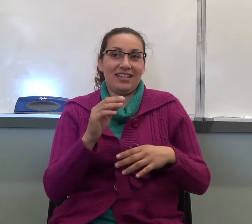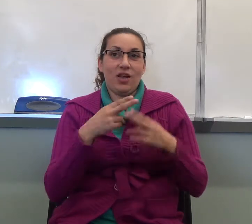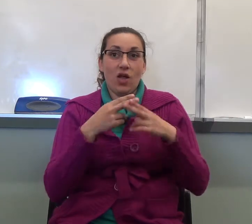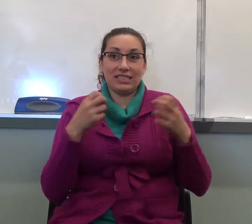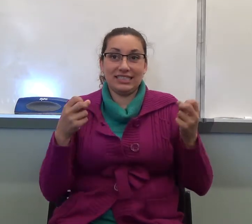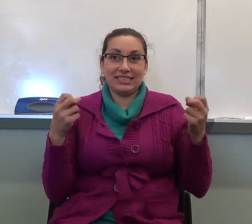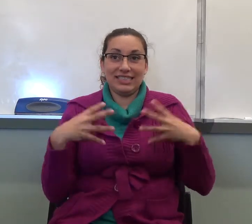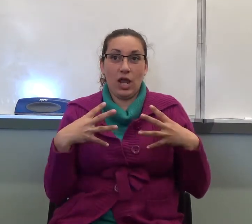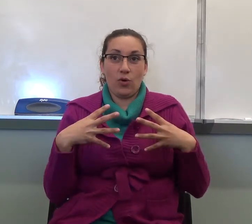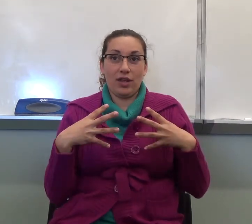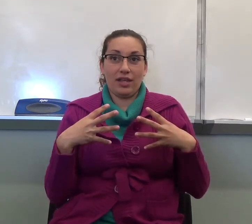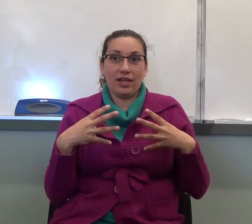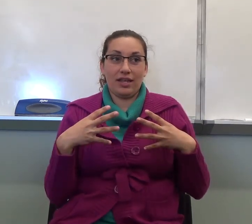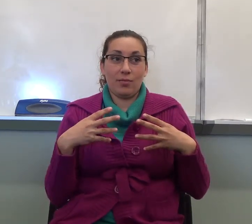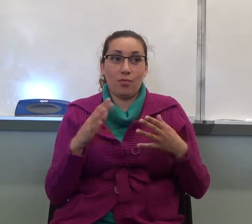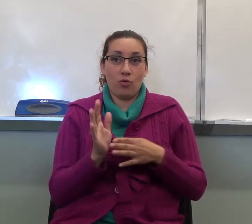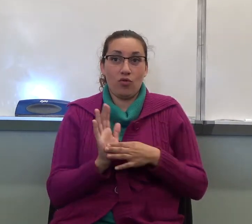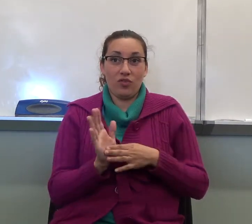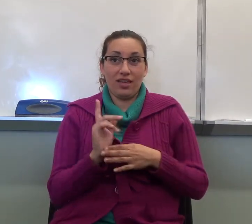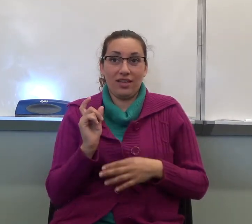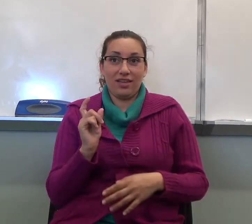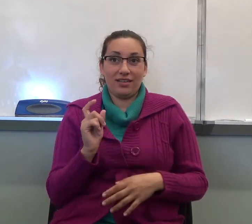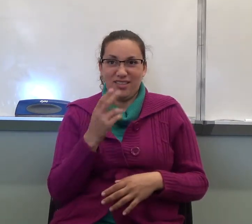Number 16.